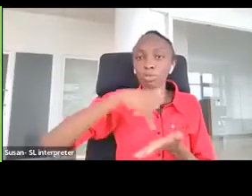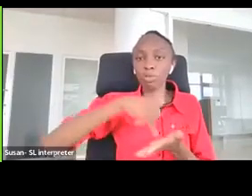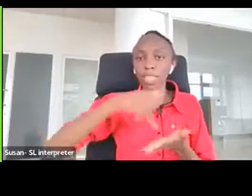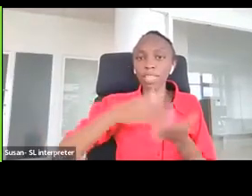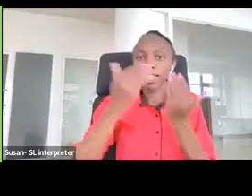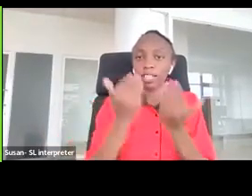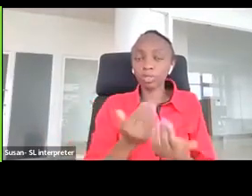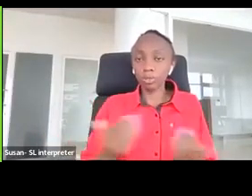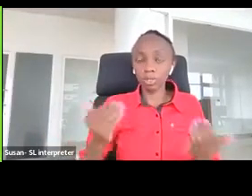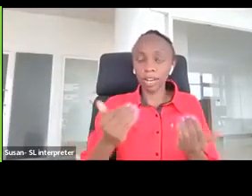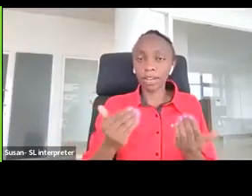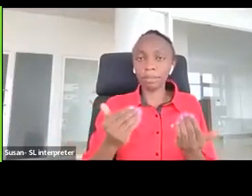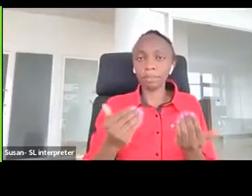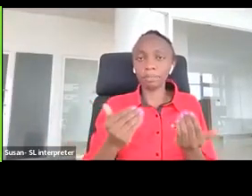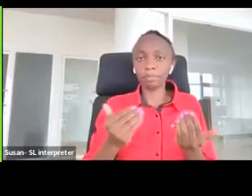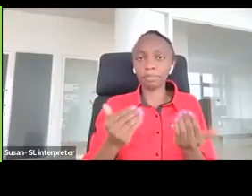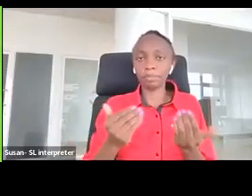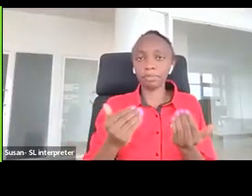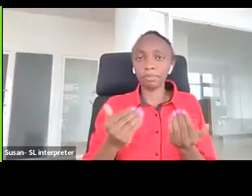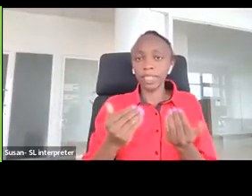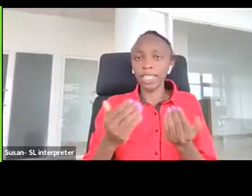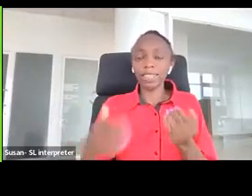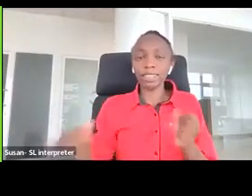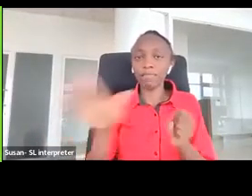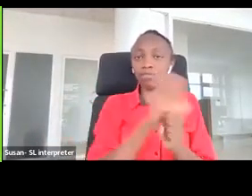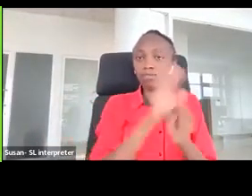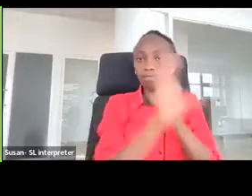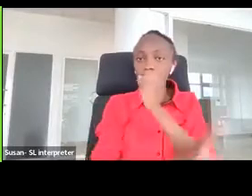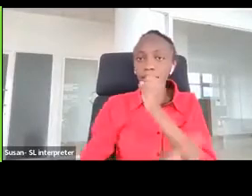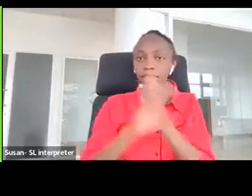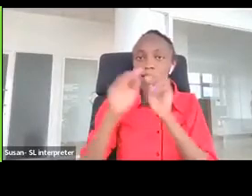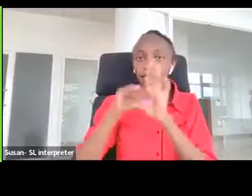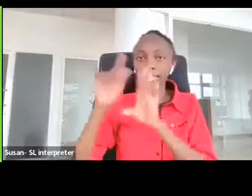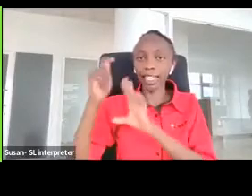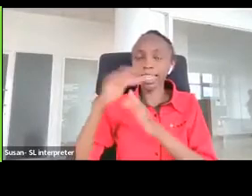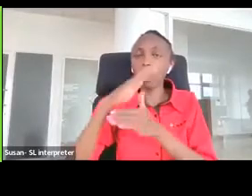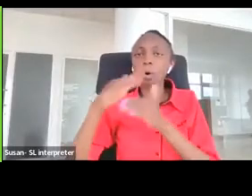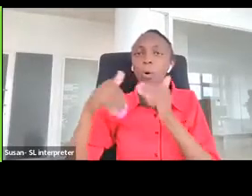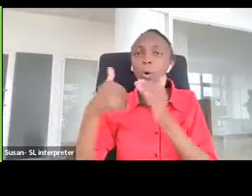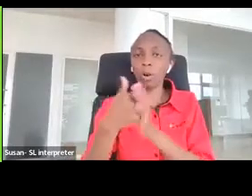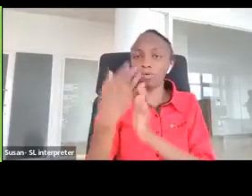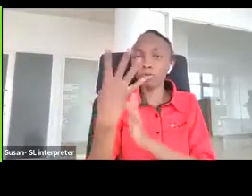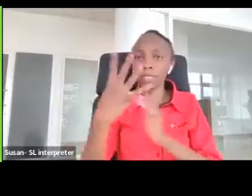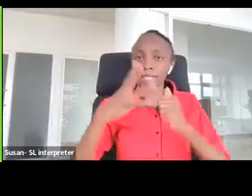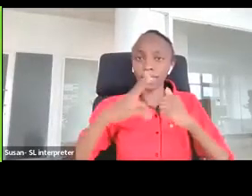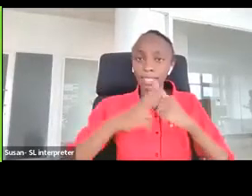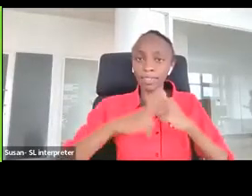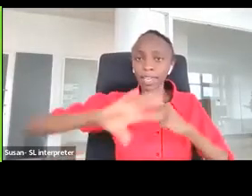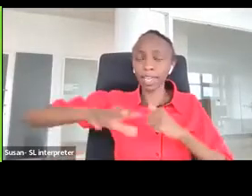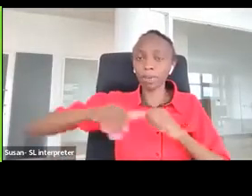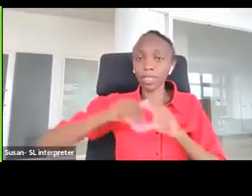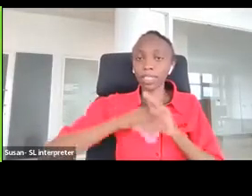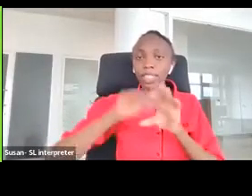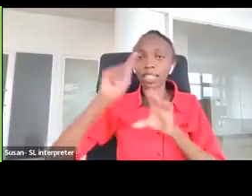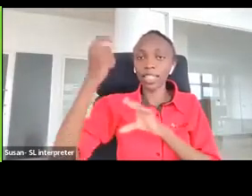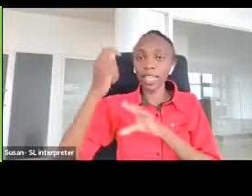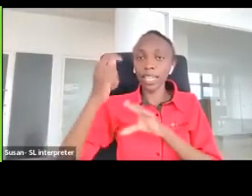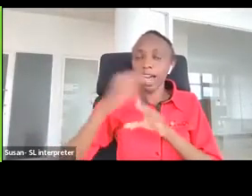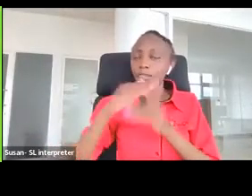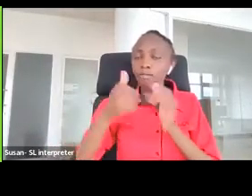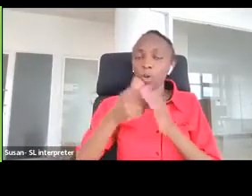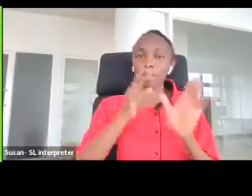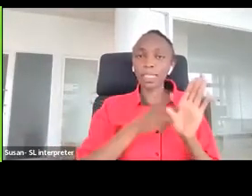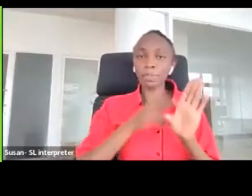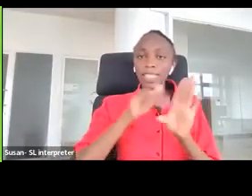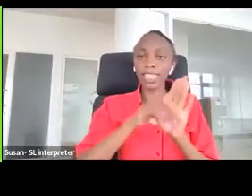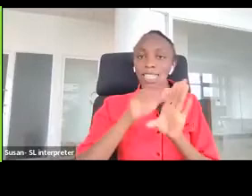across the entire country of Kenya. All 47 counties have participated in DEC. And even